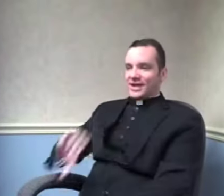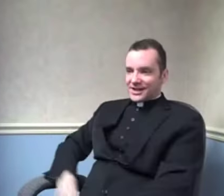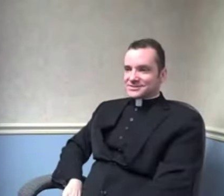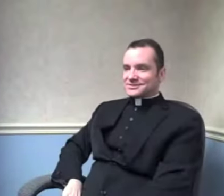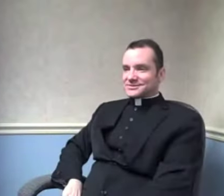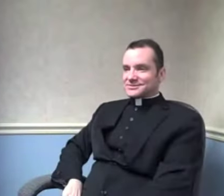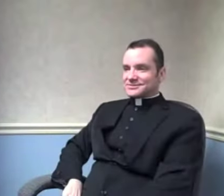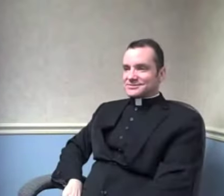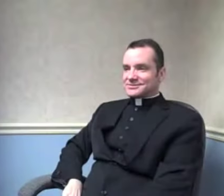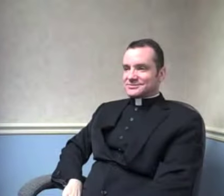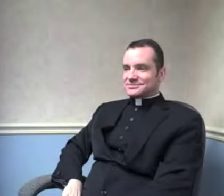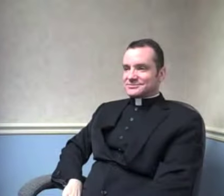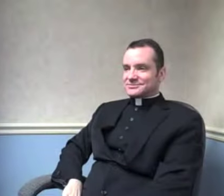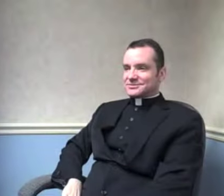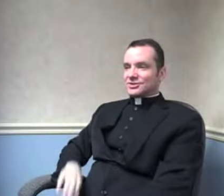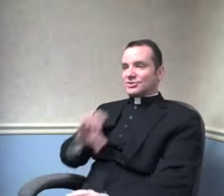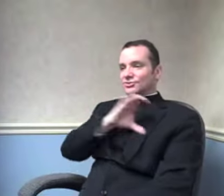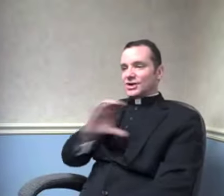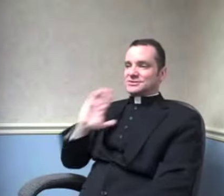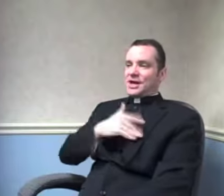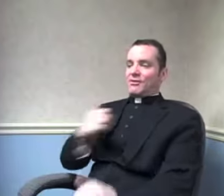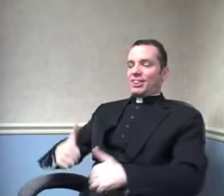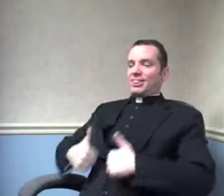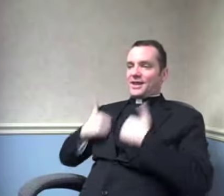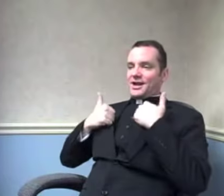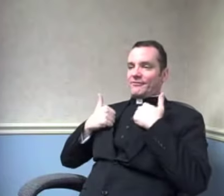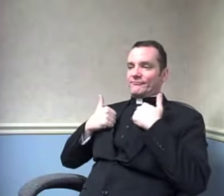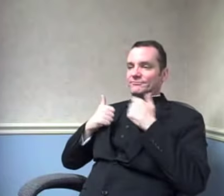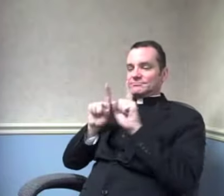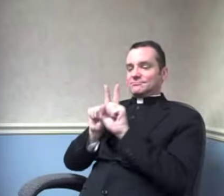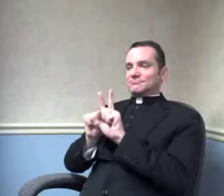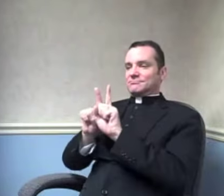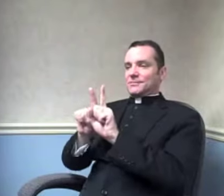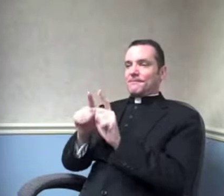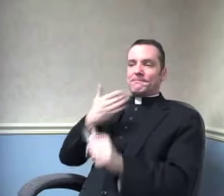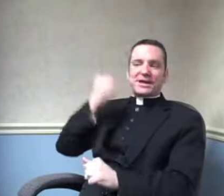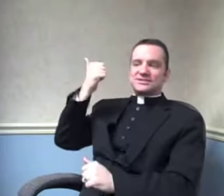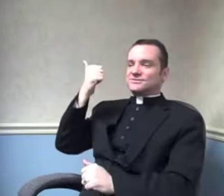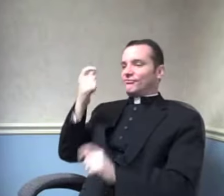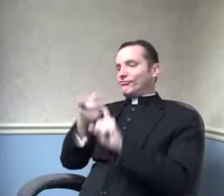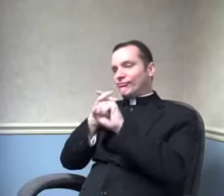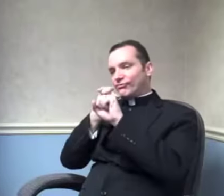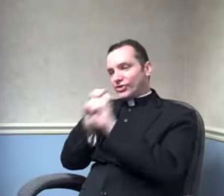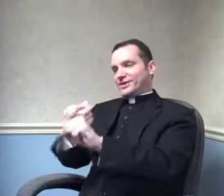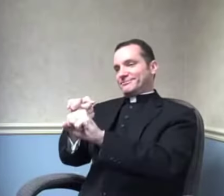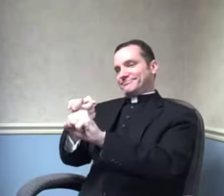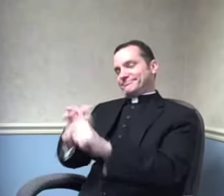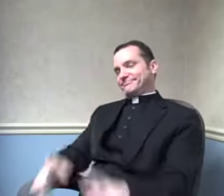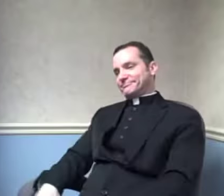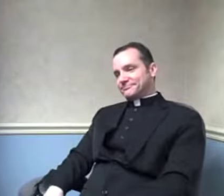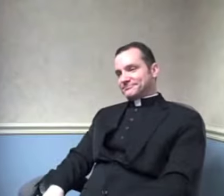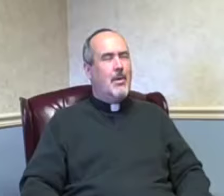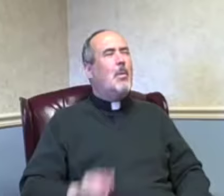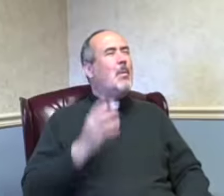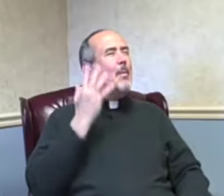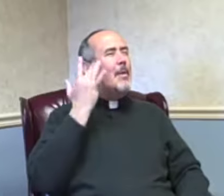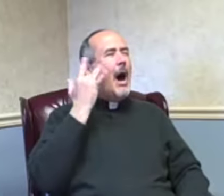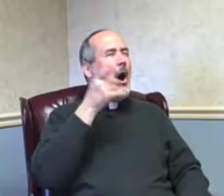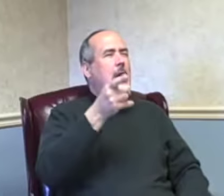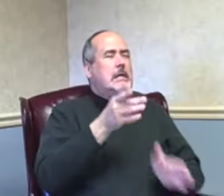about meeting Christ. That Christ is our life. He's in our life, and He walks with us, and He is